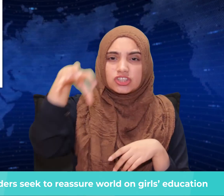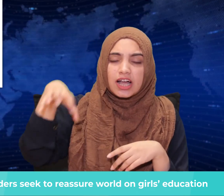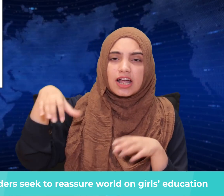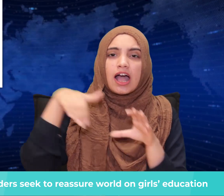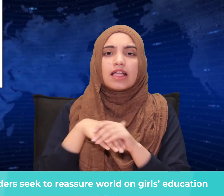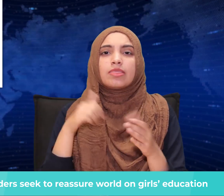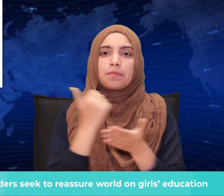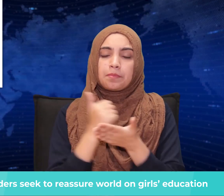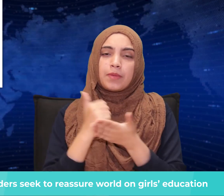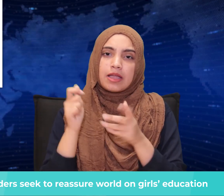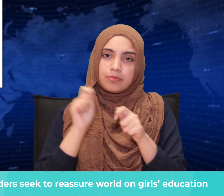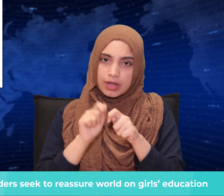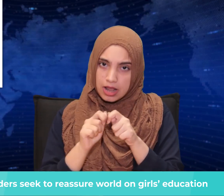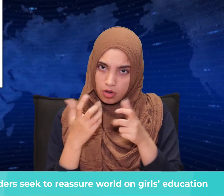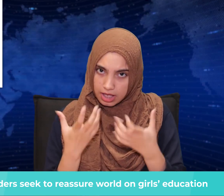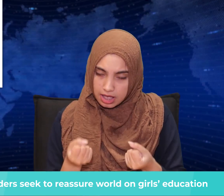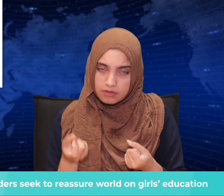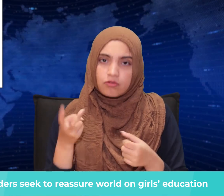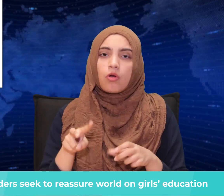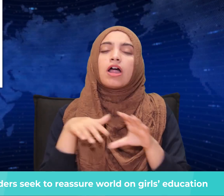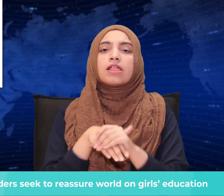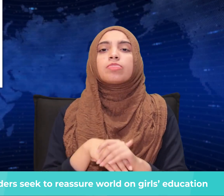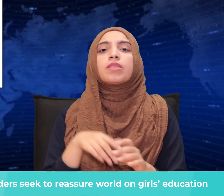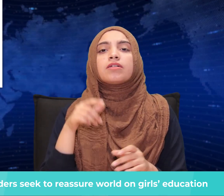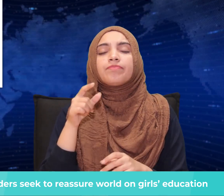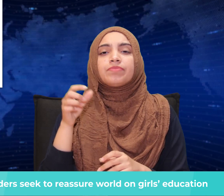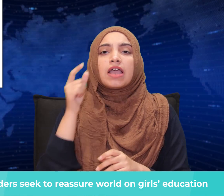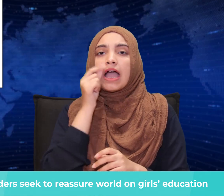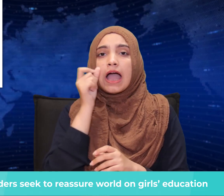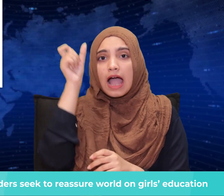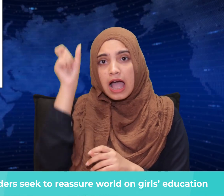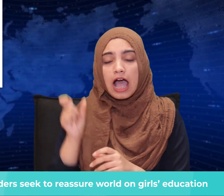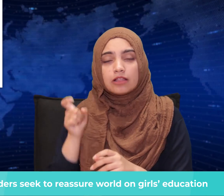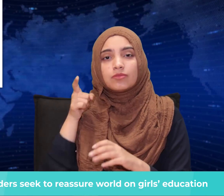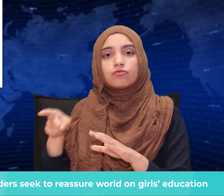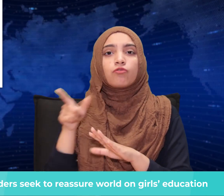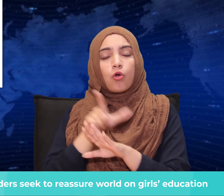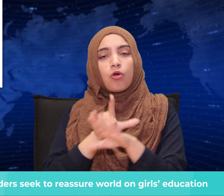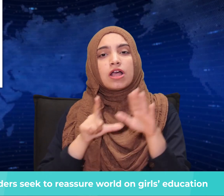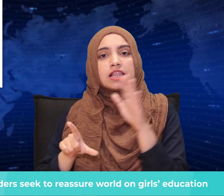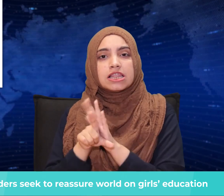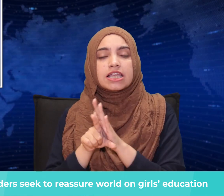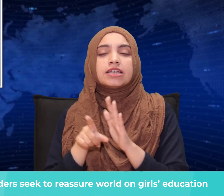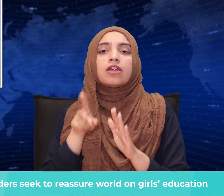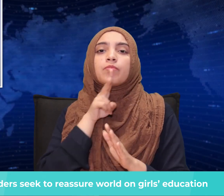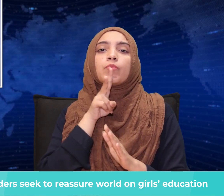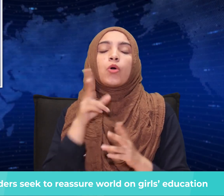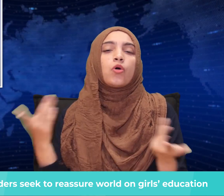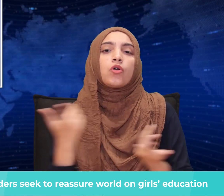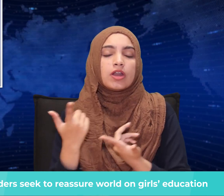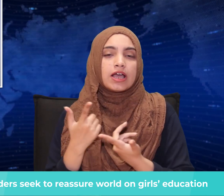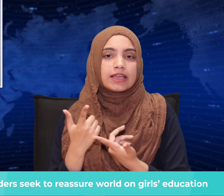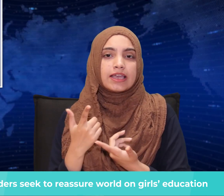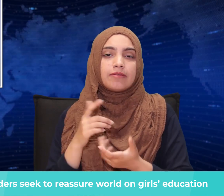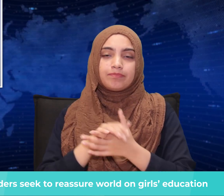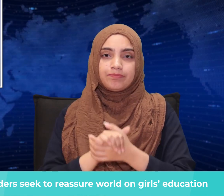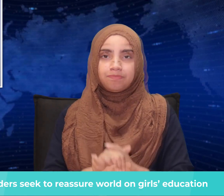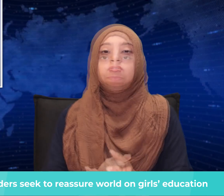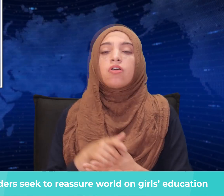issues. Maulvi Lutfullah Mohlis, the in charge of the Taliban Ministry of Peace, told the Express Tribune.